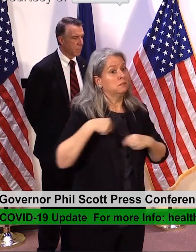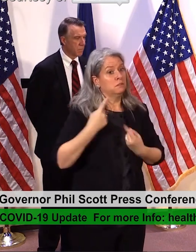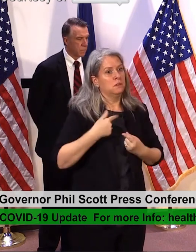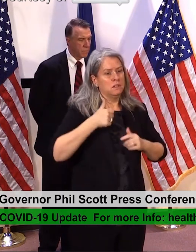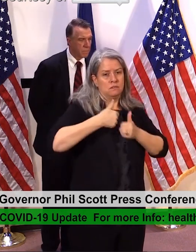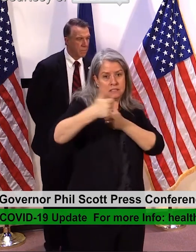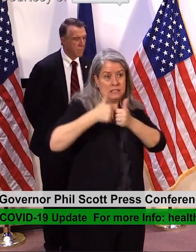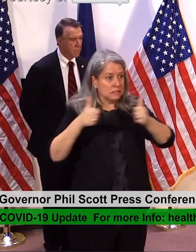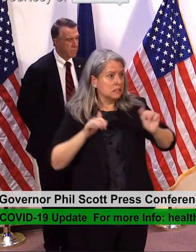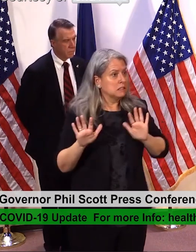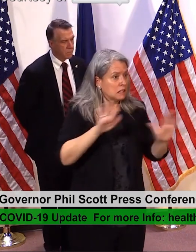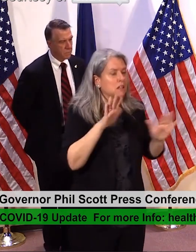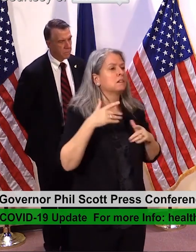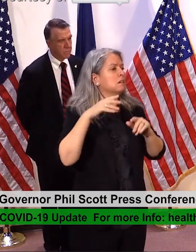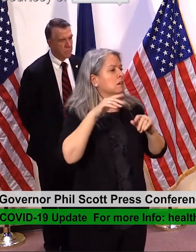put into place.